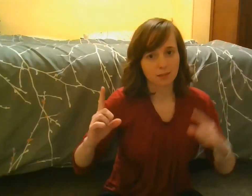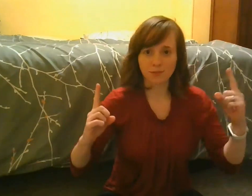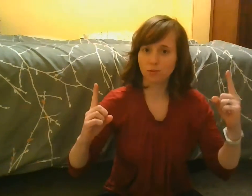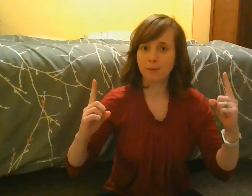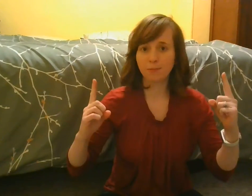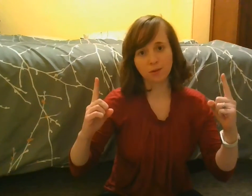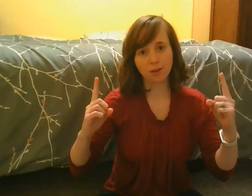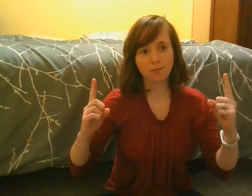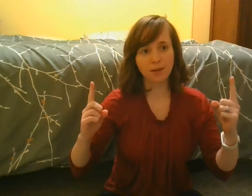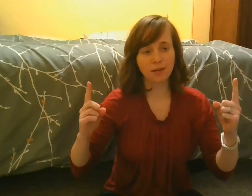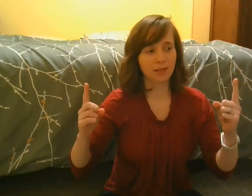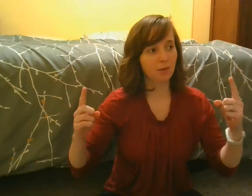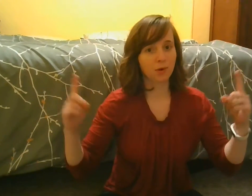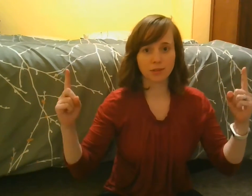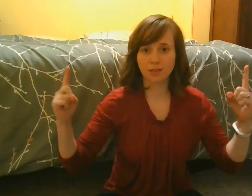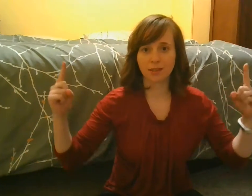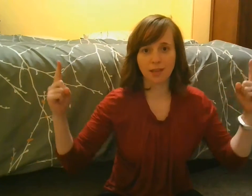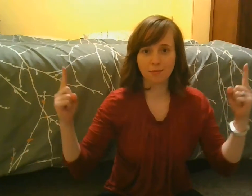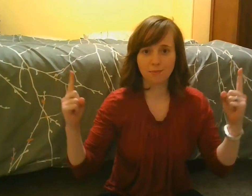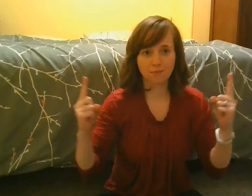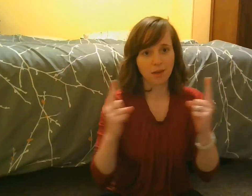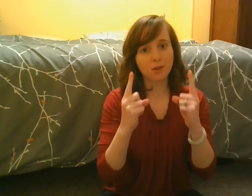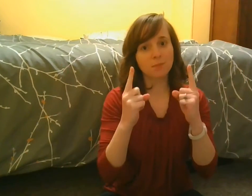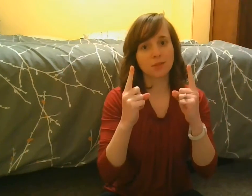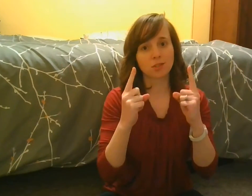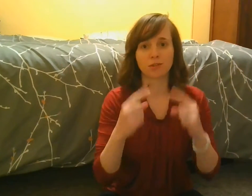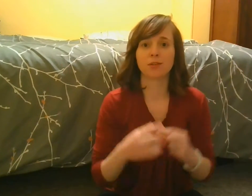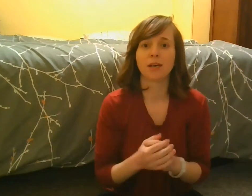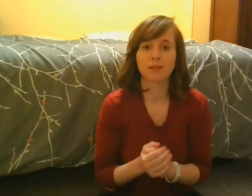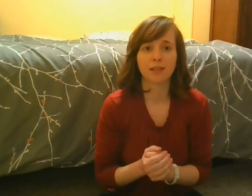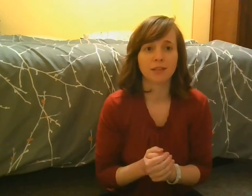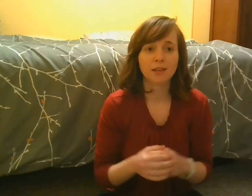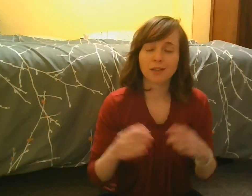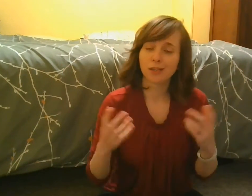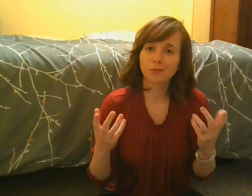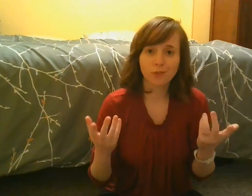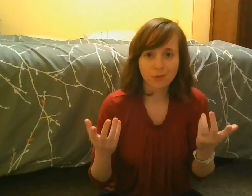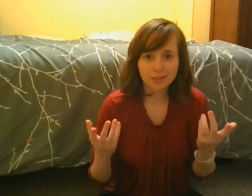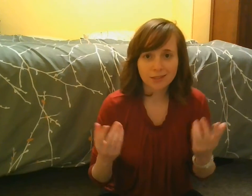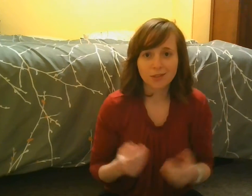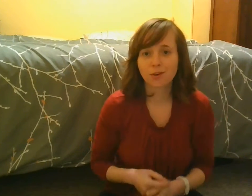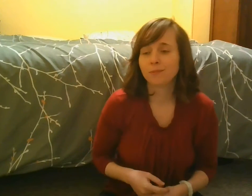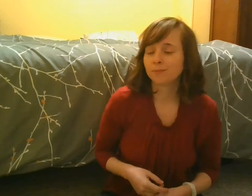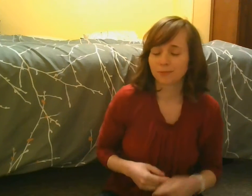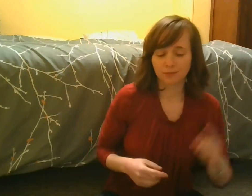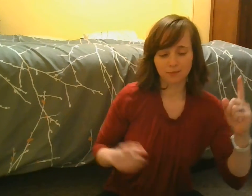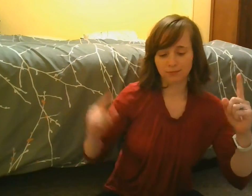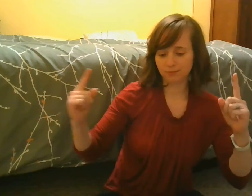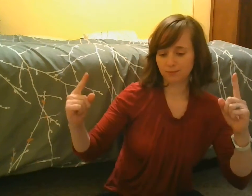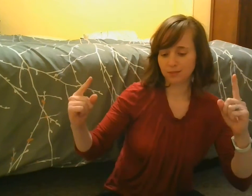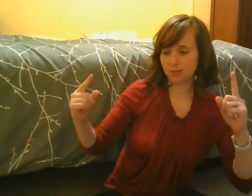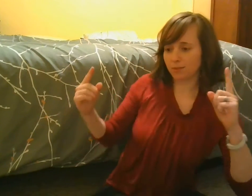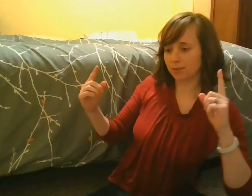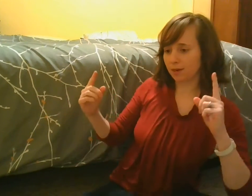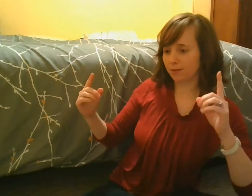two people come and they met up with each other kind of thing. Here's a few ways it could go. So I'll kind of